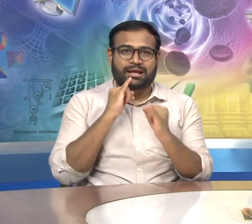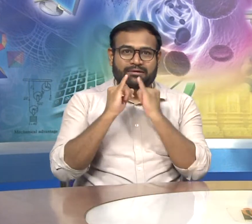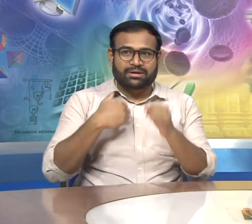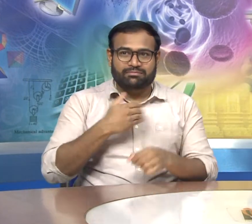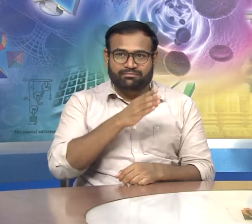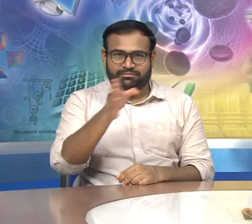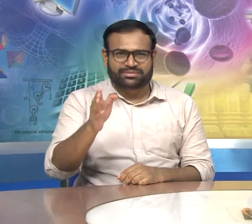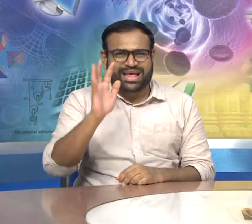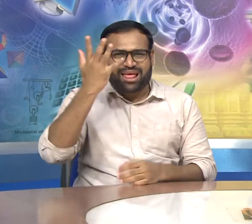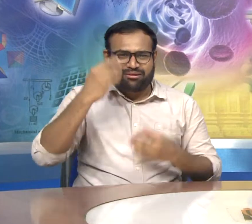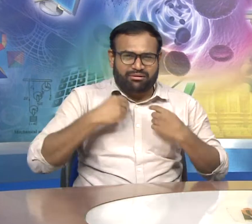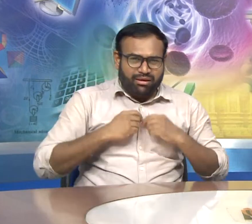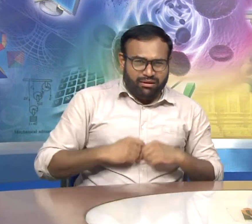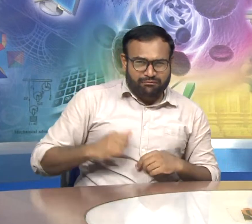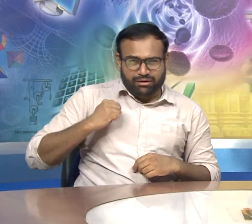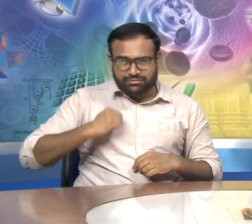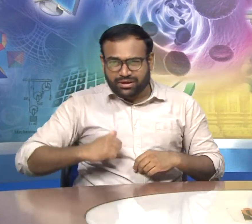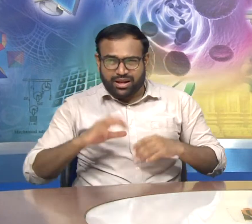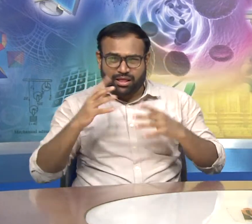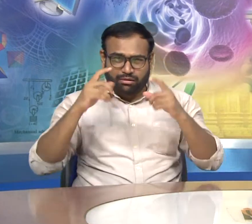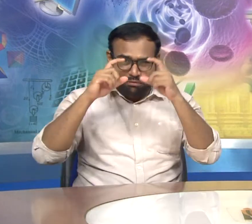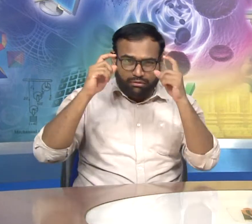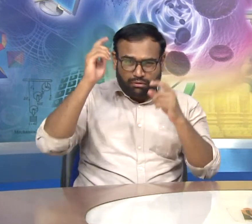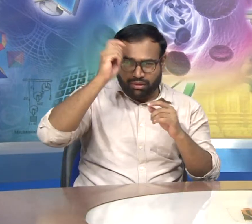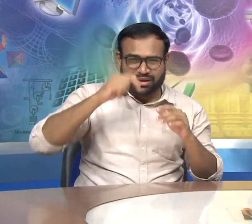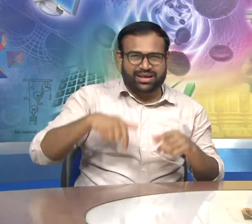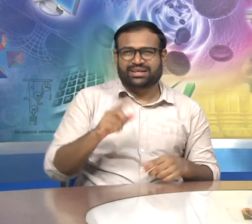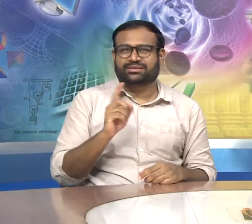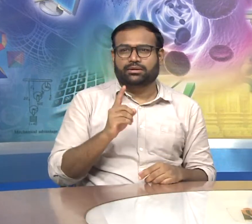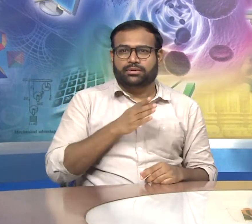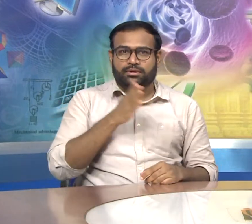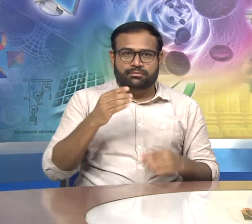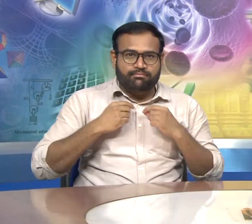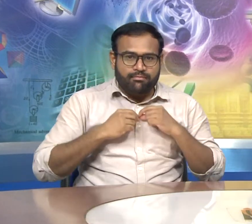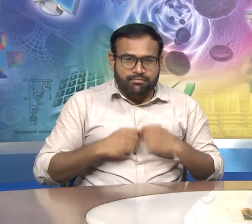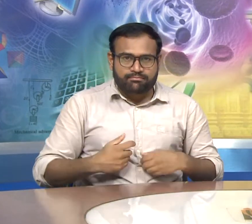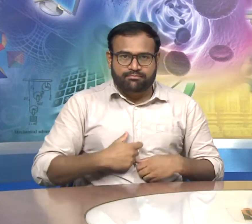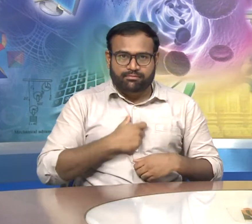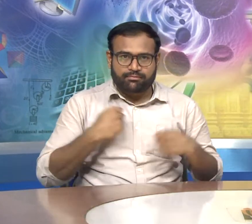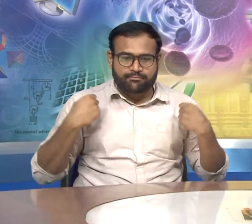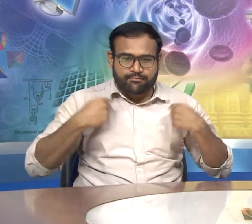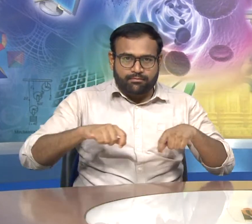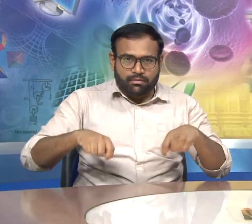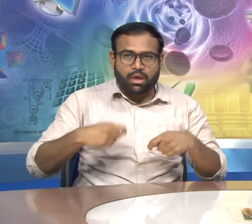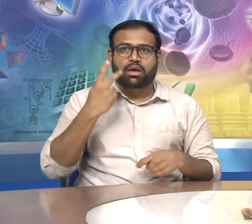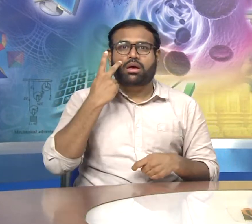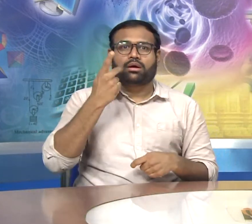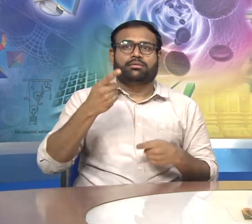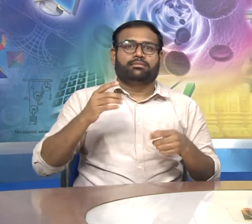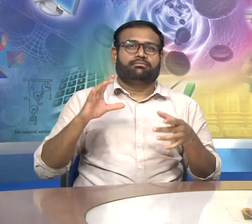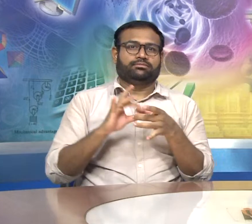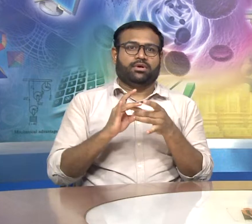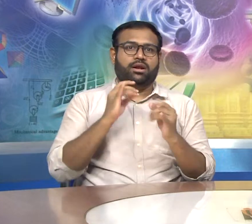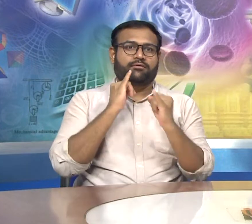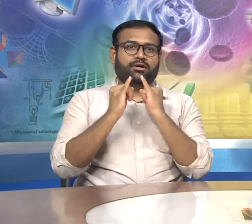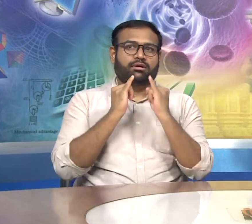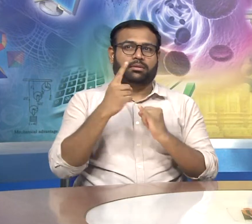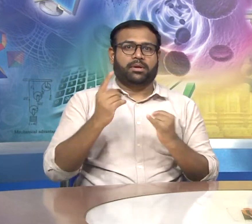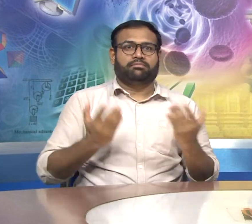Like if I'm going to interview, if I wear some casual clothes or model clothes,